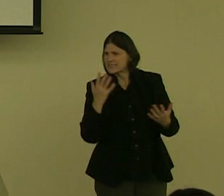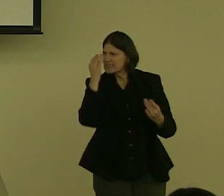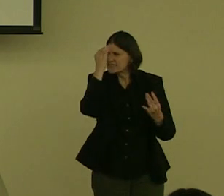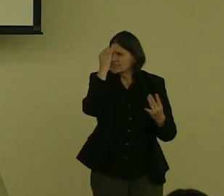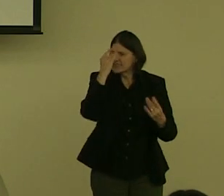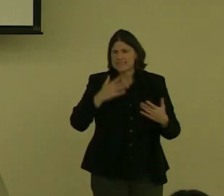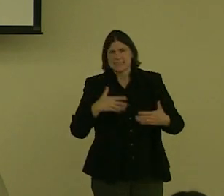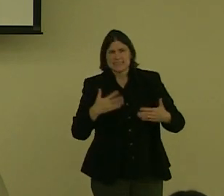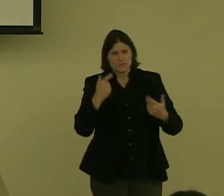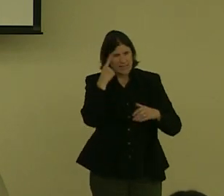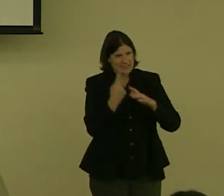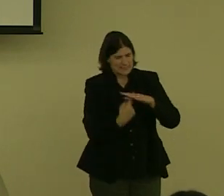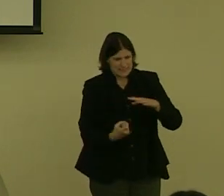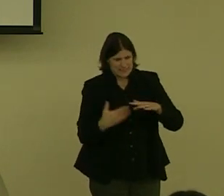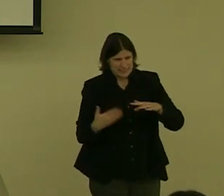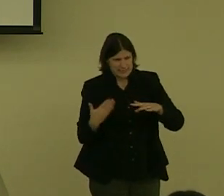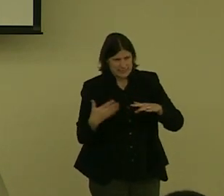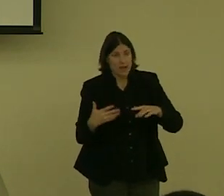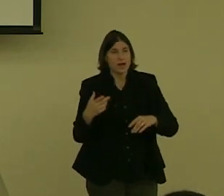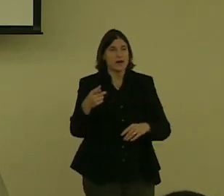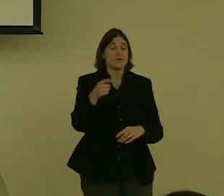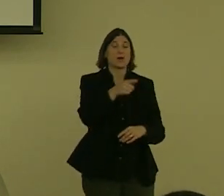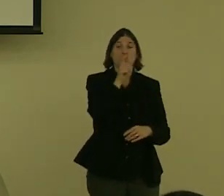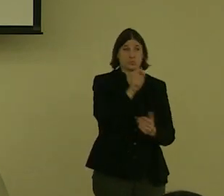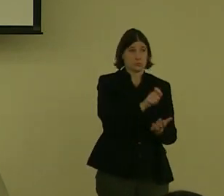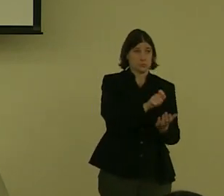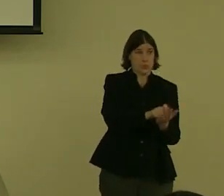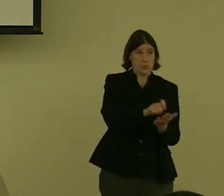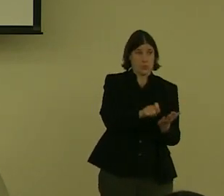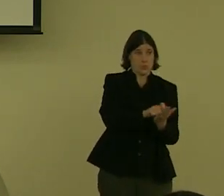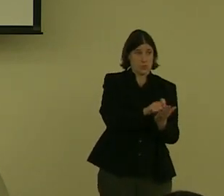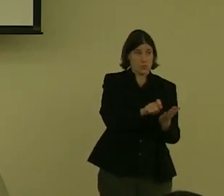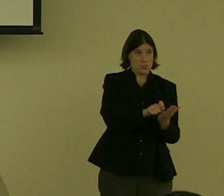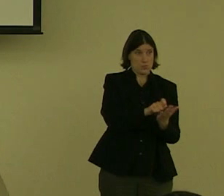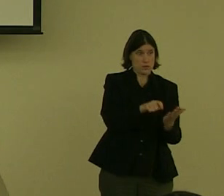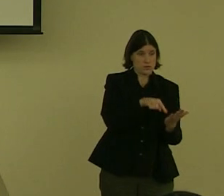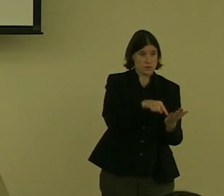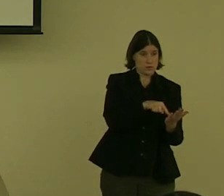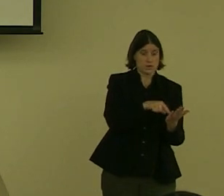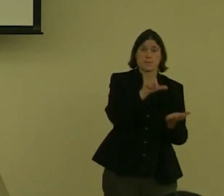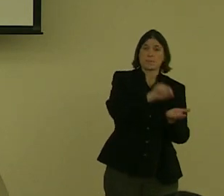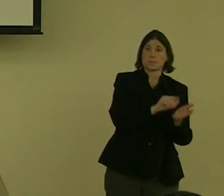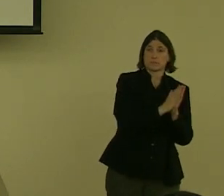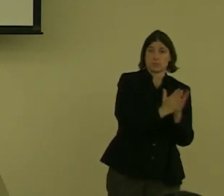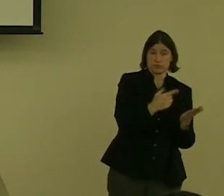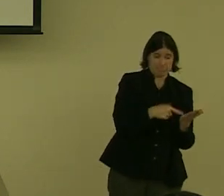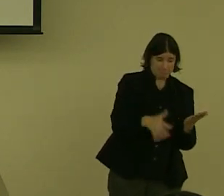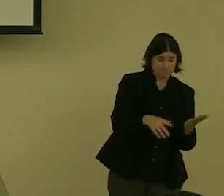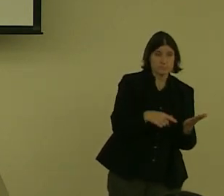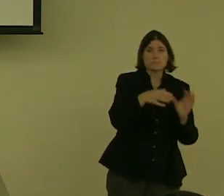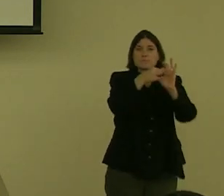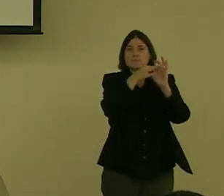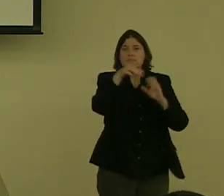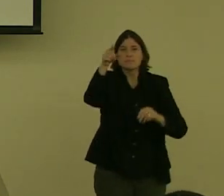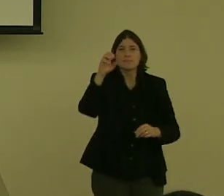collaborative works from an auteur theory, looking at editors, you know, who's putting it all together. You know, I mean, you can pull any